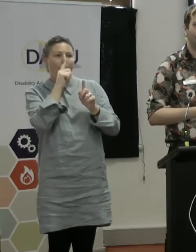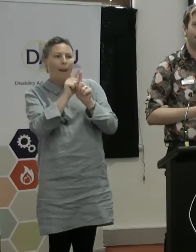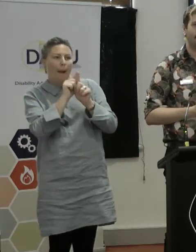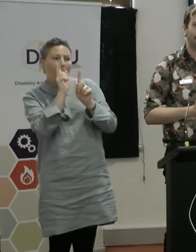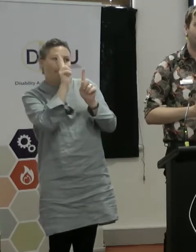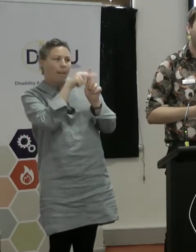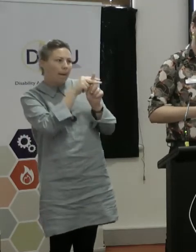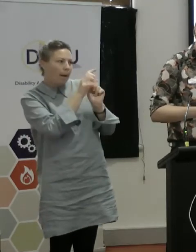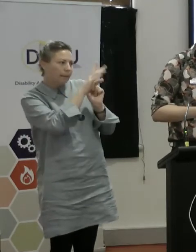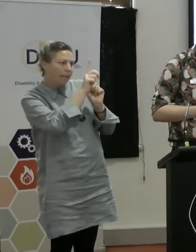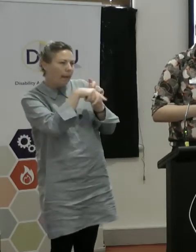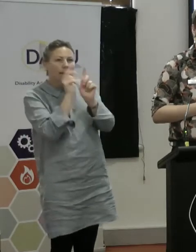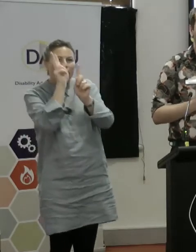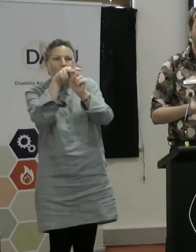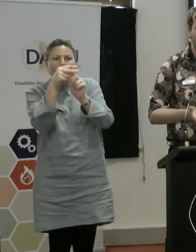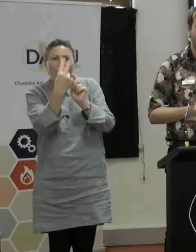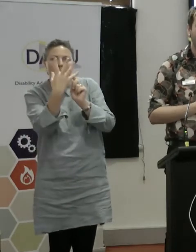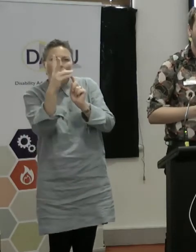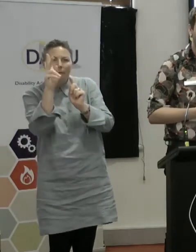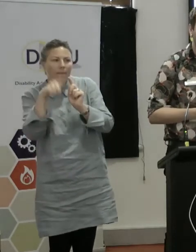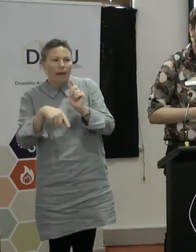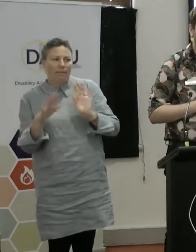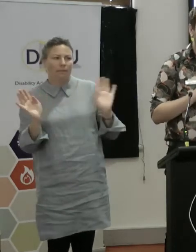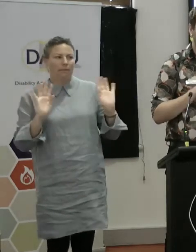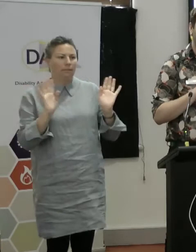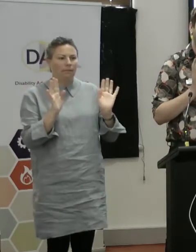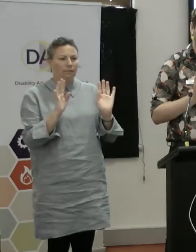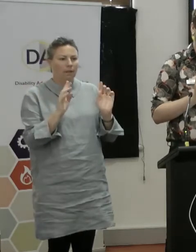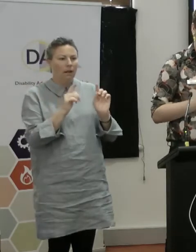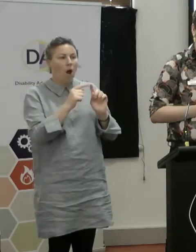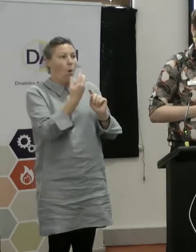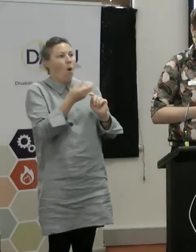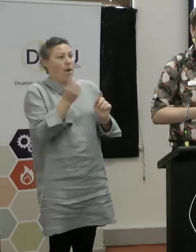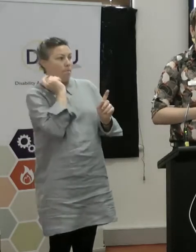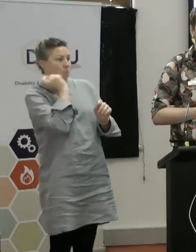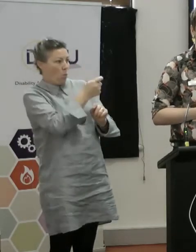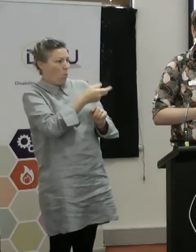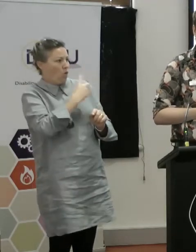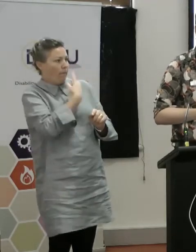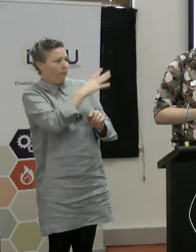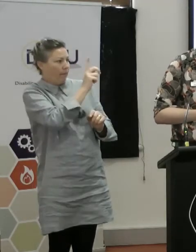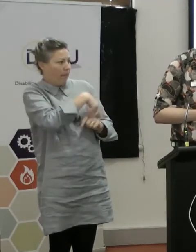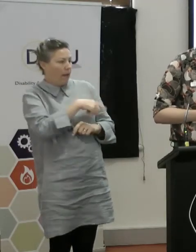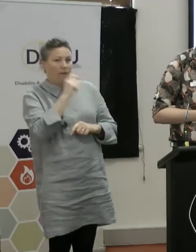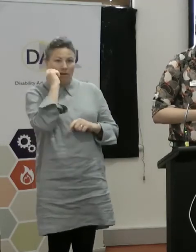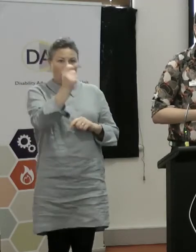doesn't matter if you were in one institution or in 20. That's the maximum amount that you're able to